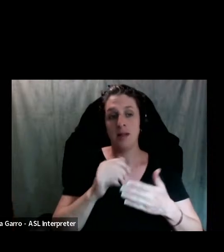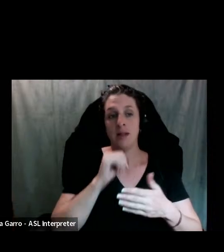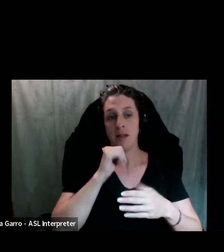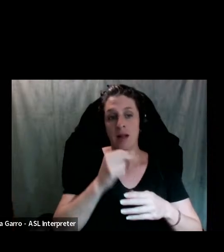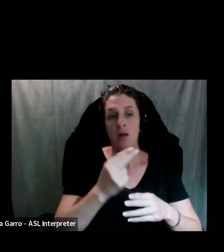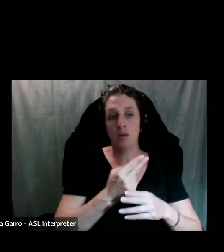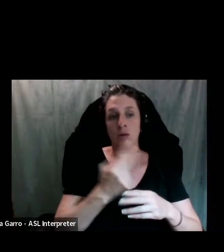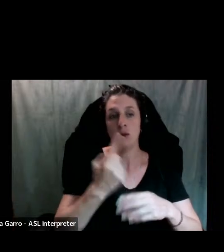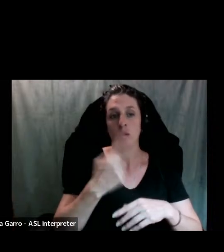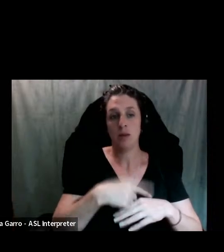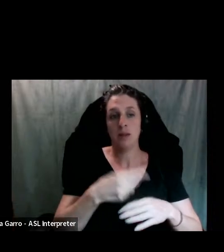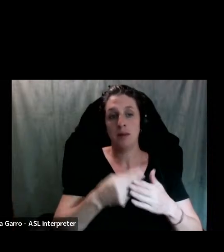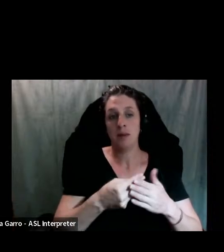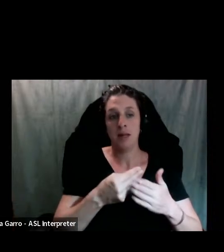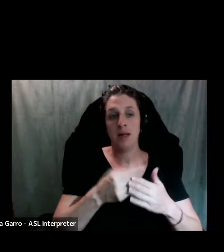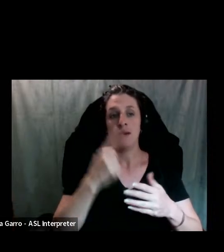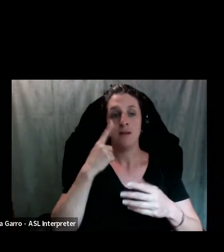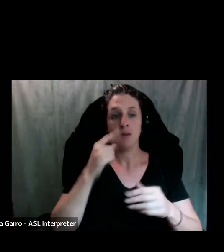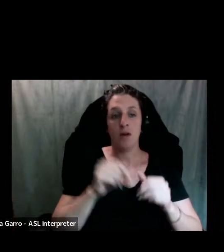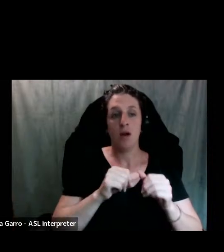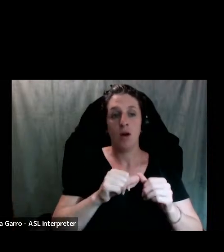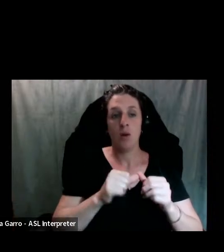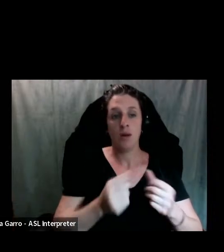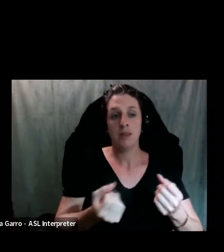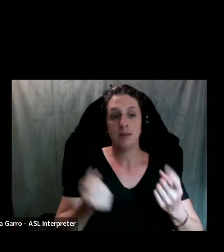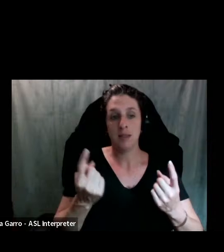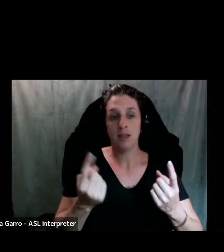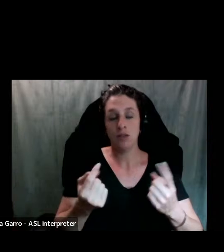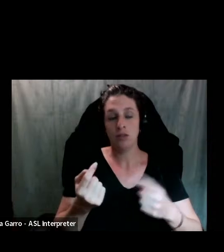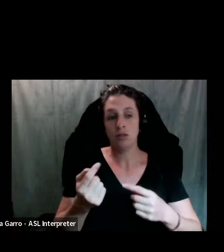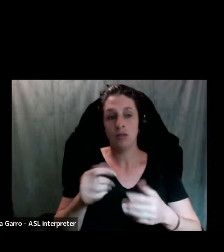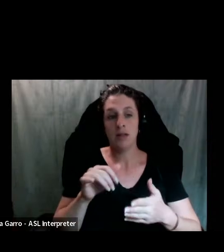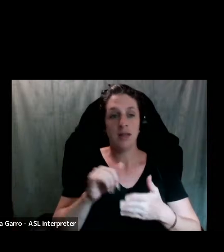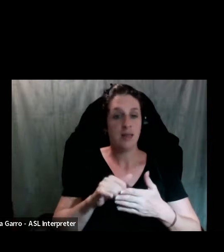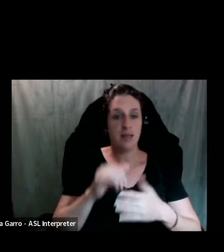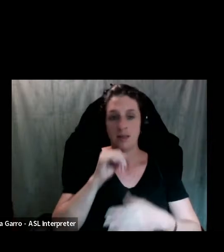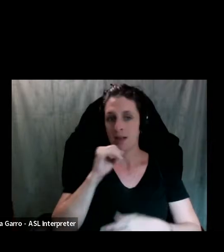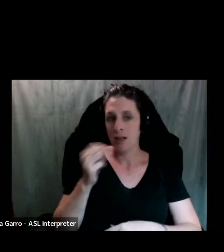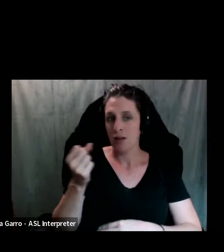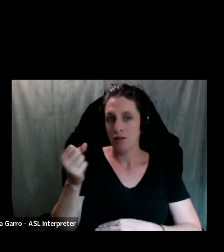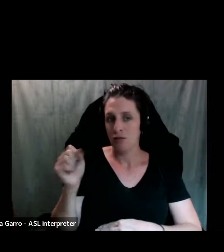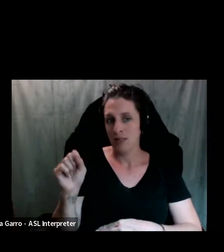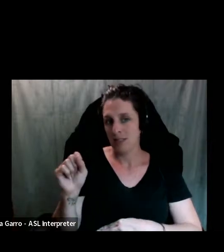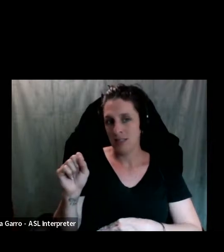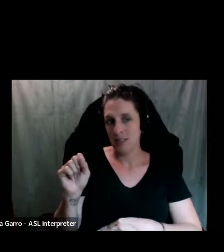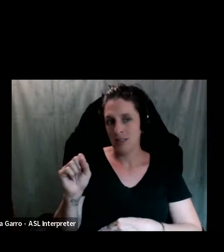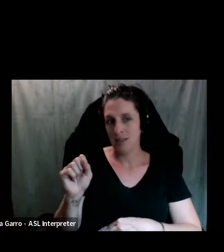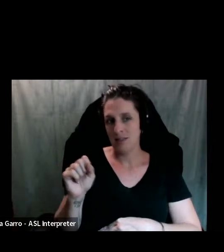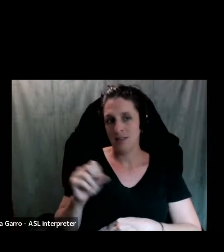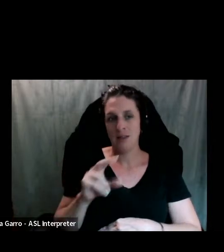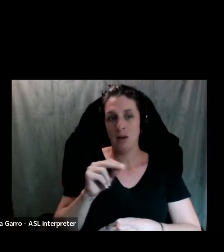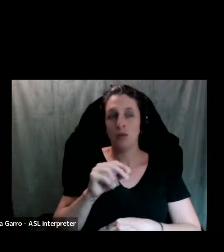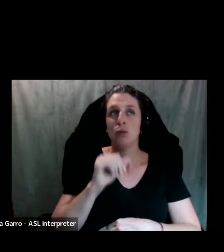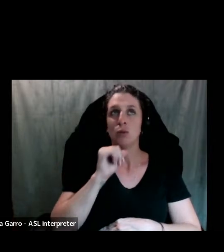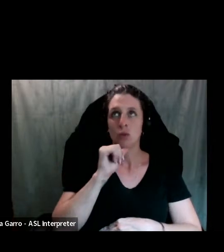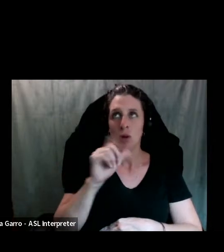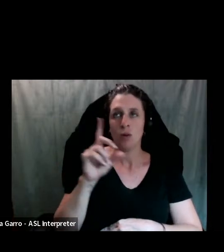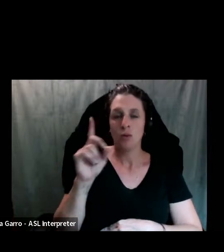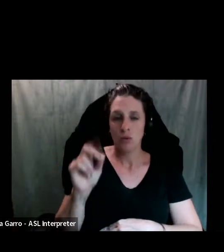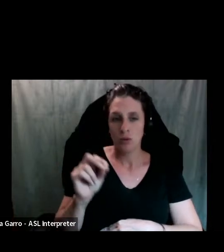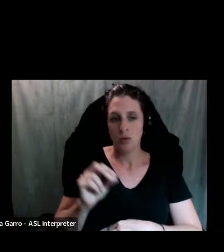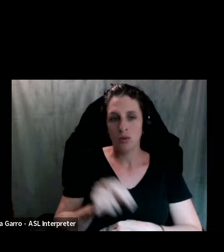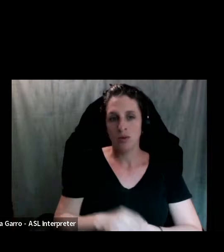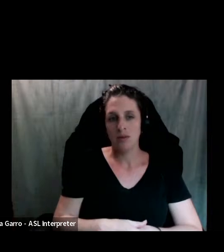money for ongoing expenditures. Which is not resist. No, it is don't do. Okay.